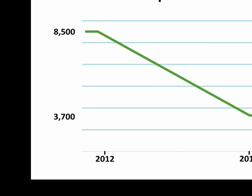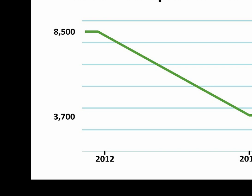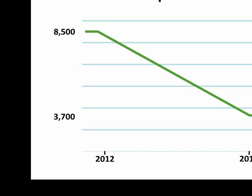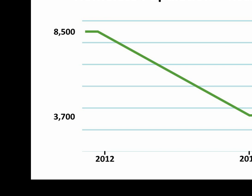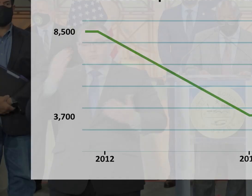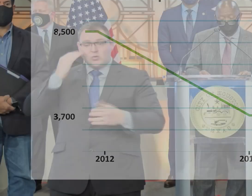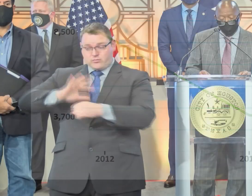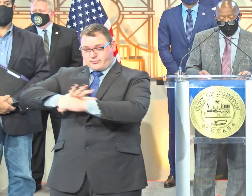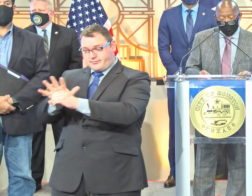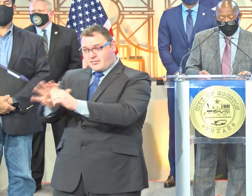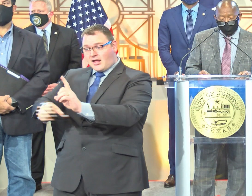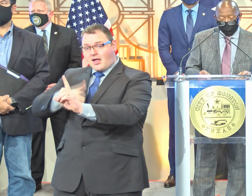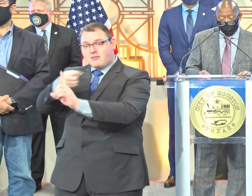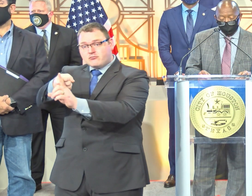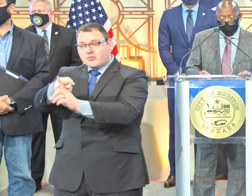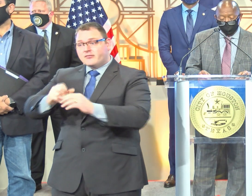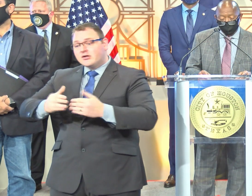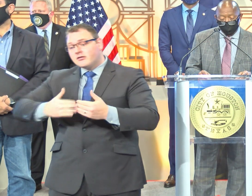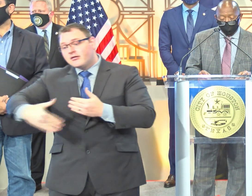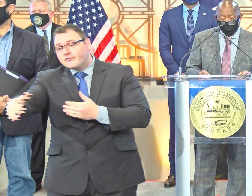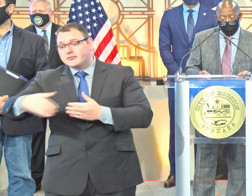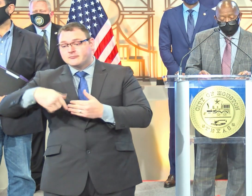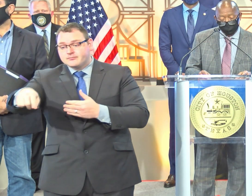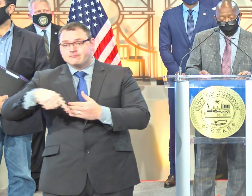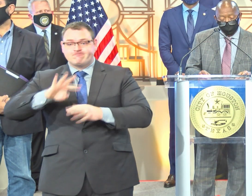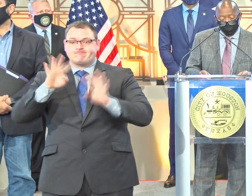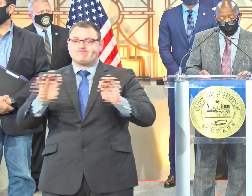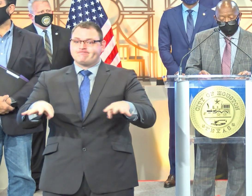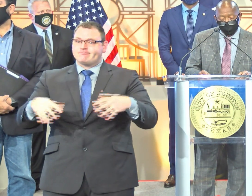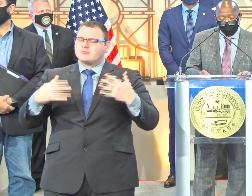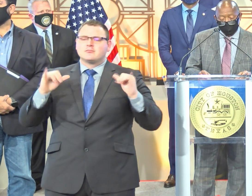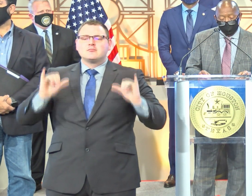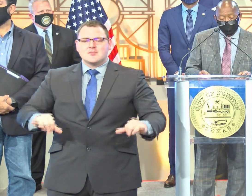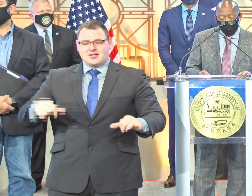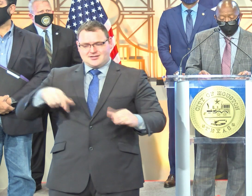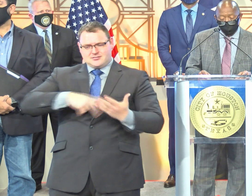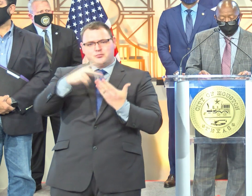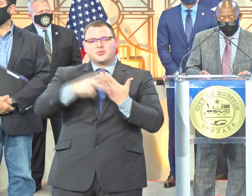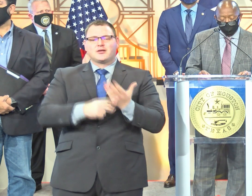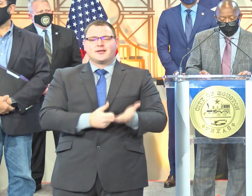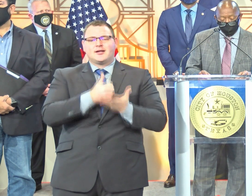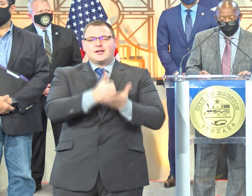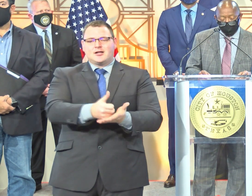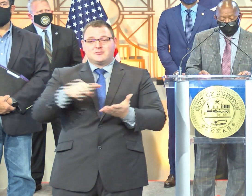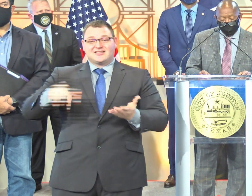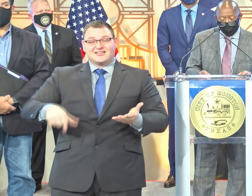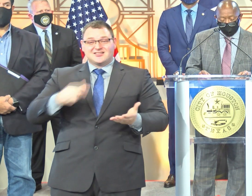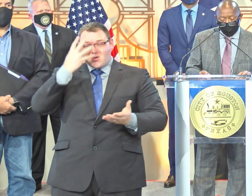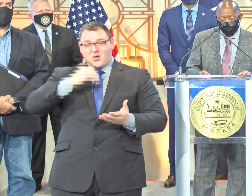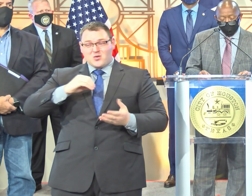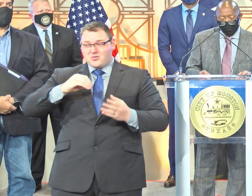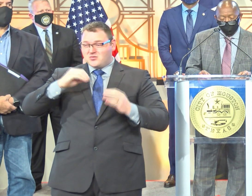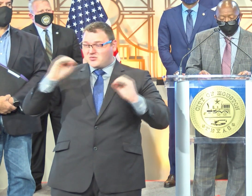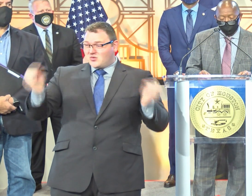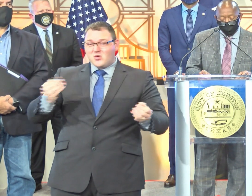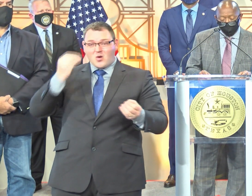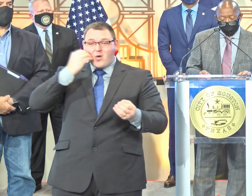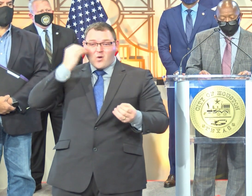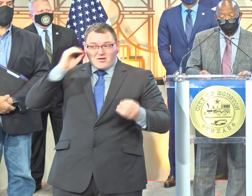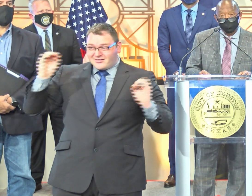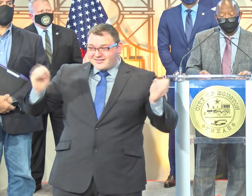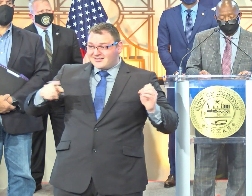the city and county is not interested in just maintaining the status quo. We are not interested in small incremental